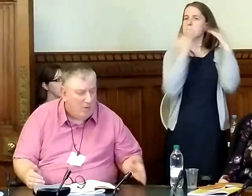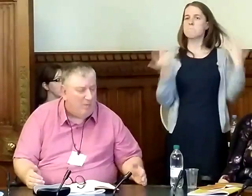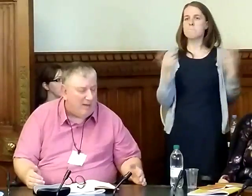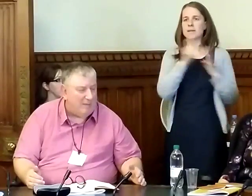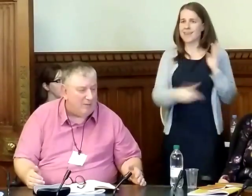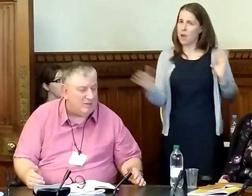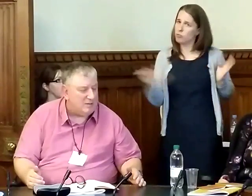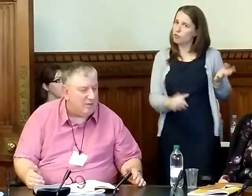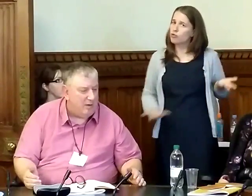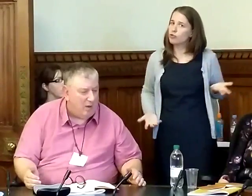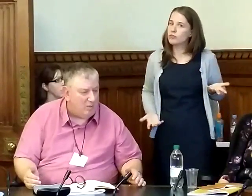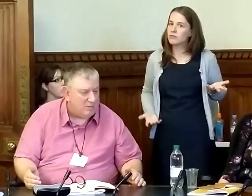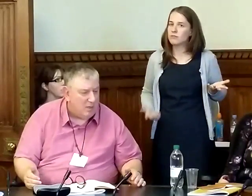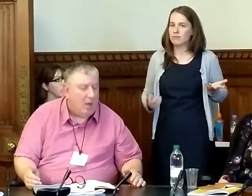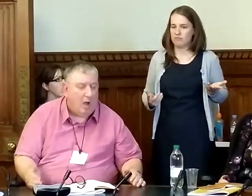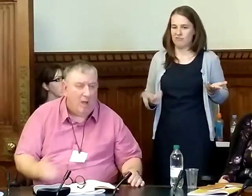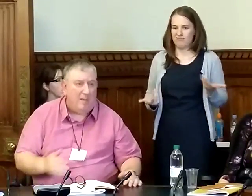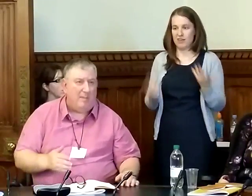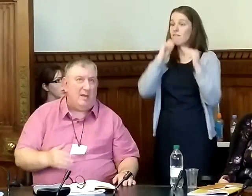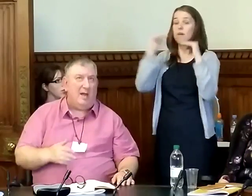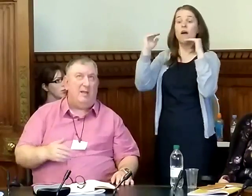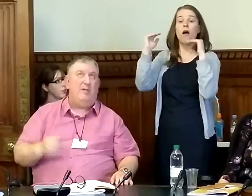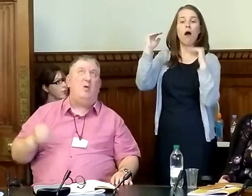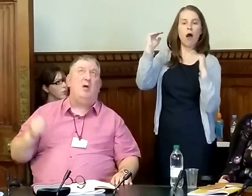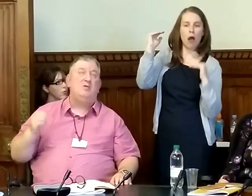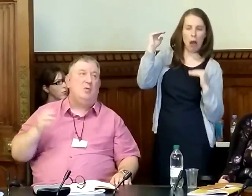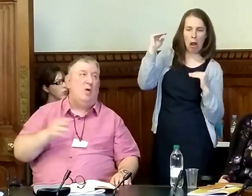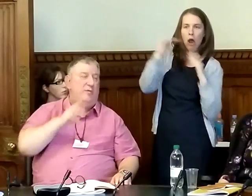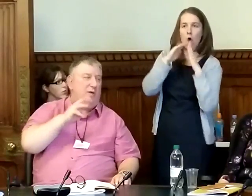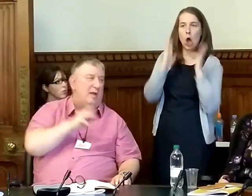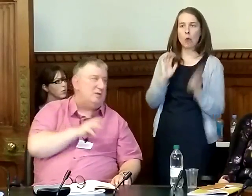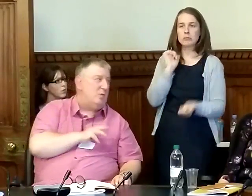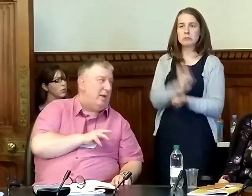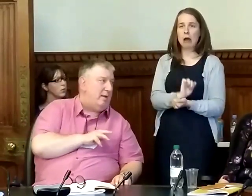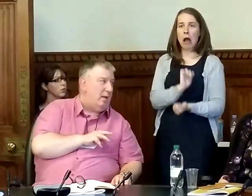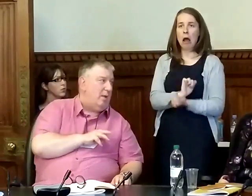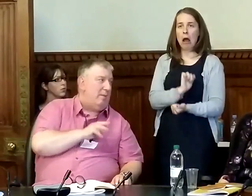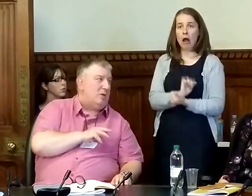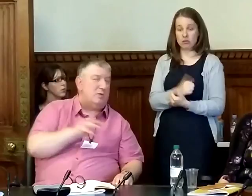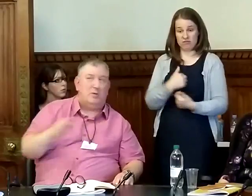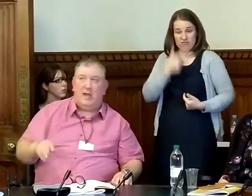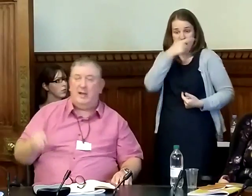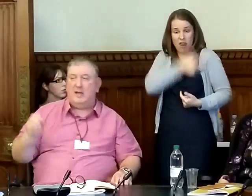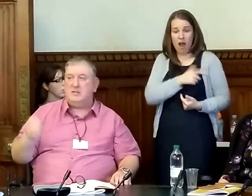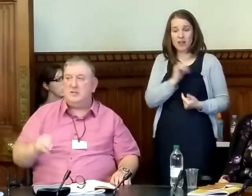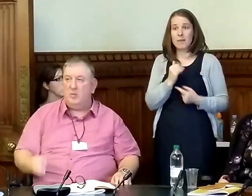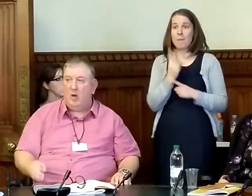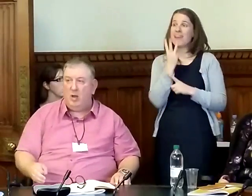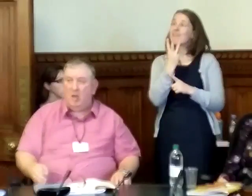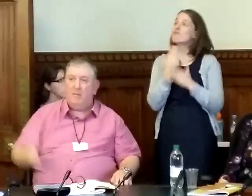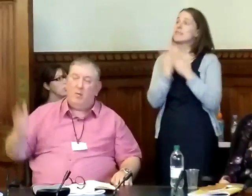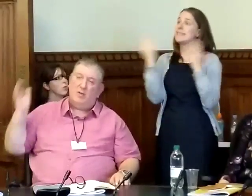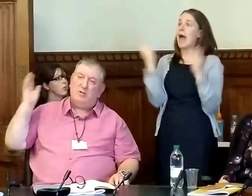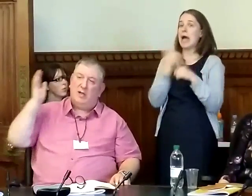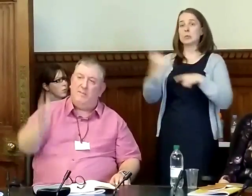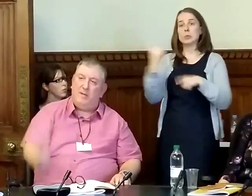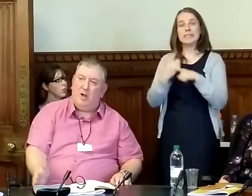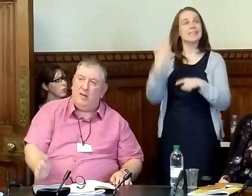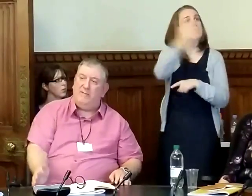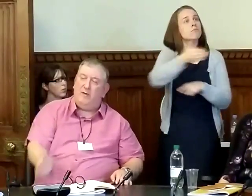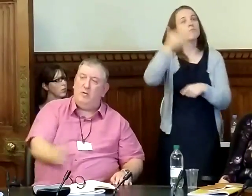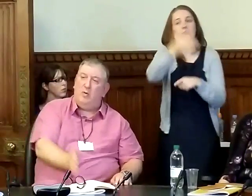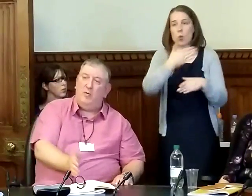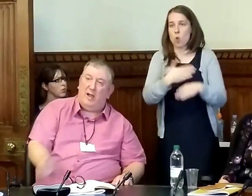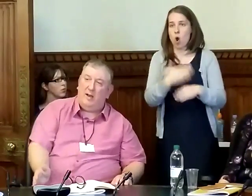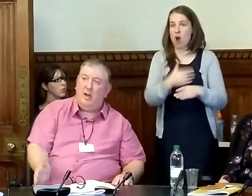asking. We will become prisoners in our own homes. I may be lucky that I'll go to work 3 days a week because I'm getting access to work, but once I